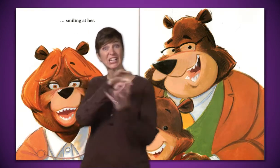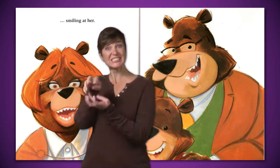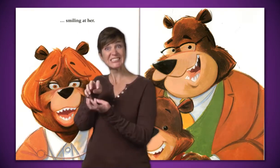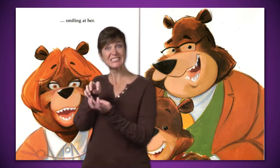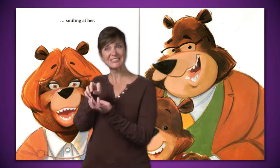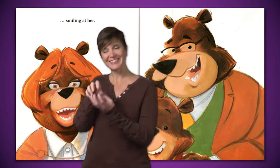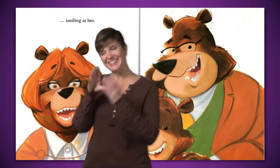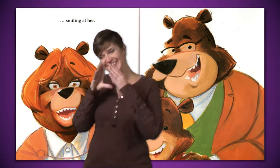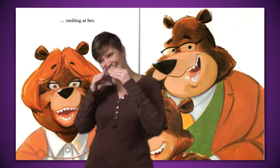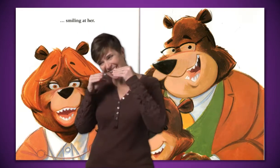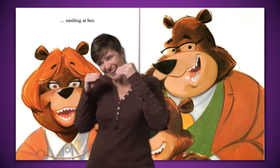smiling at her.